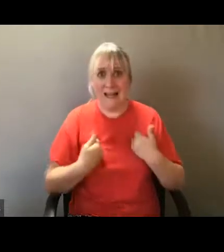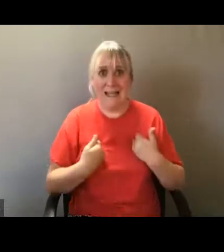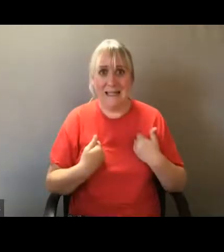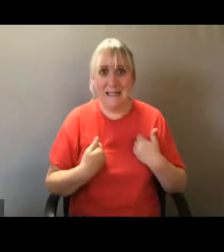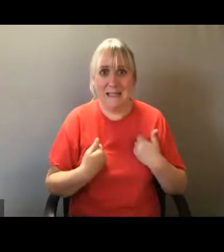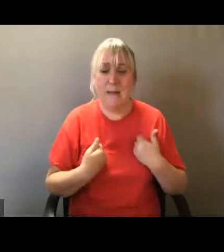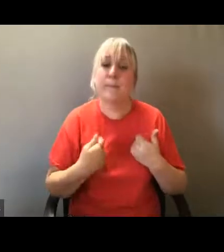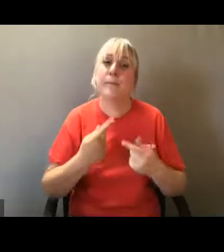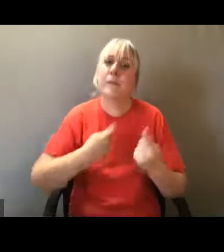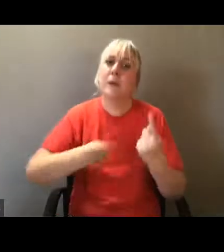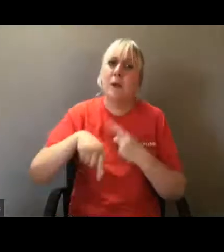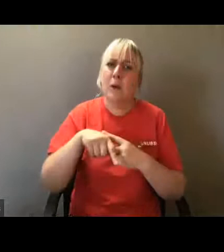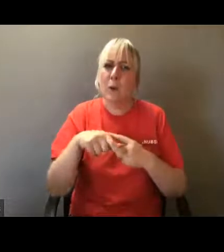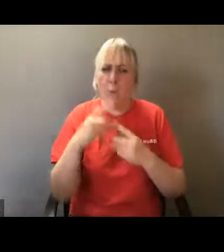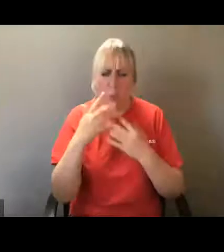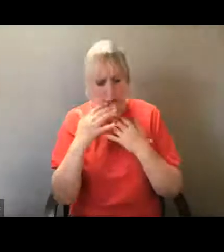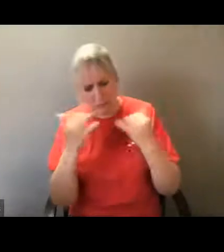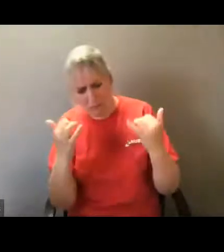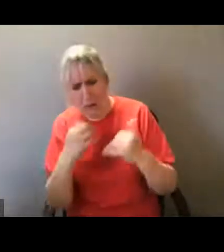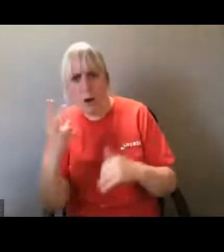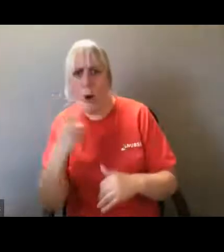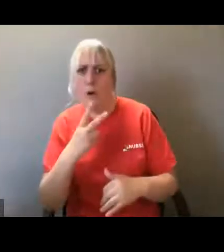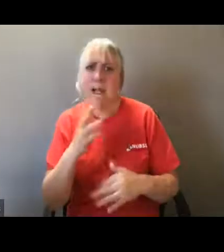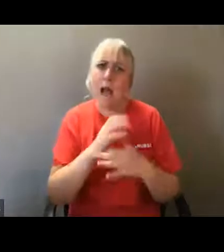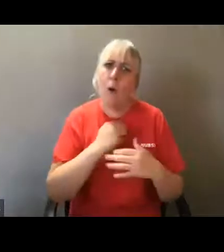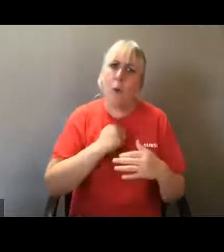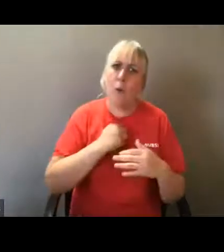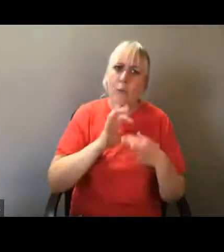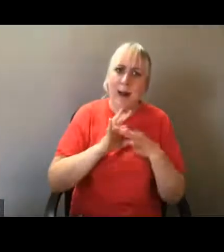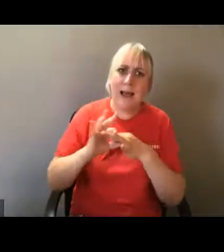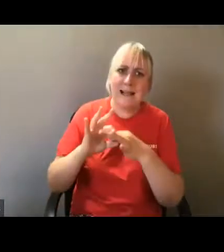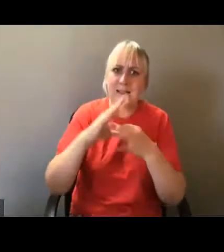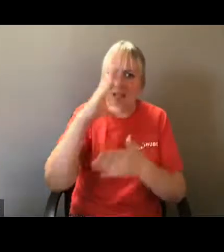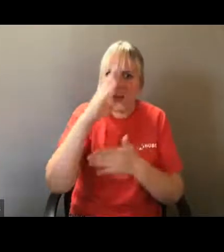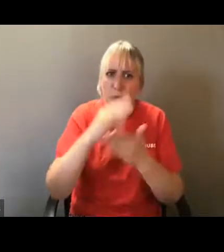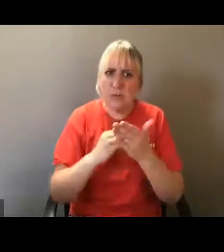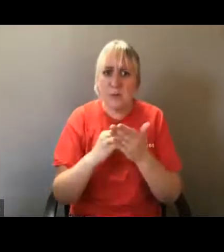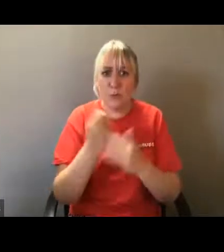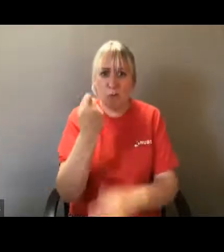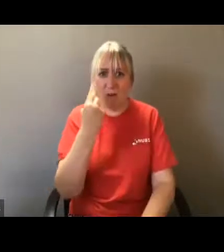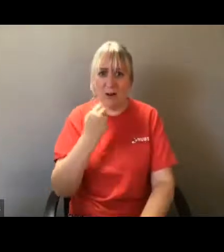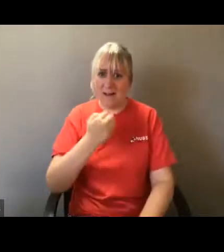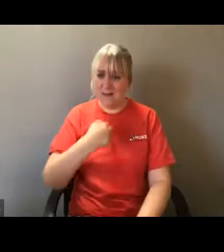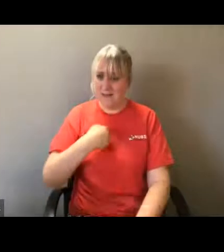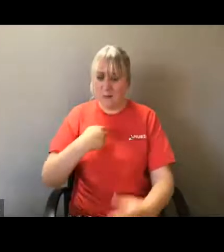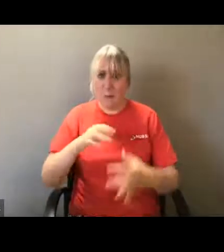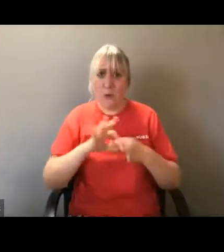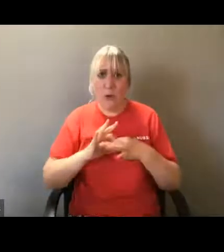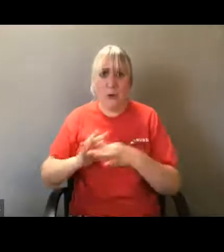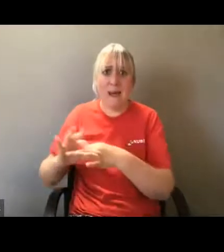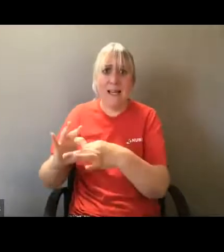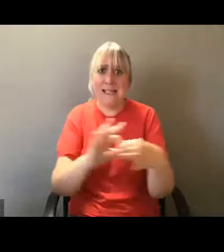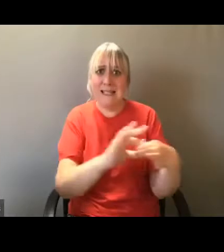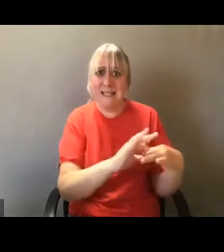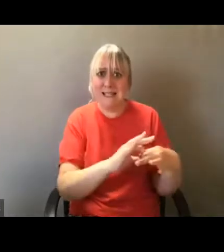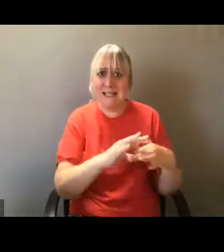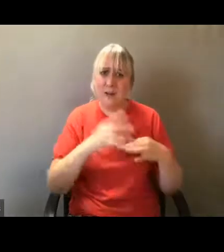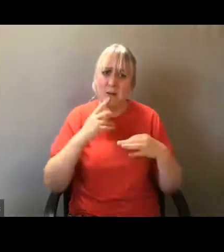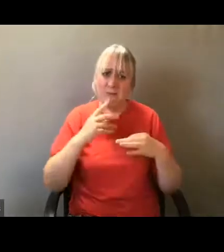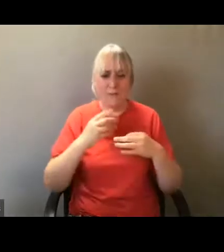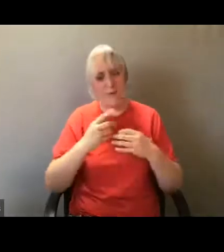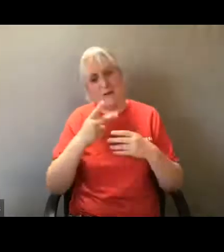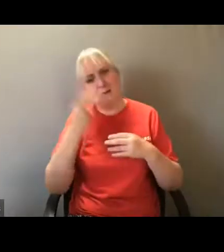our collection of diagnostic labels, we found that what unites us is the experience of what we've come to call energy